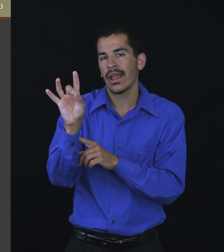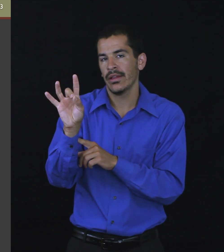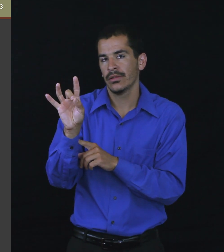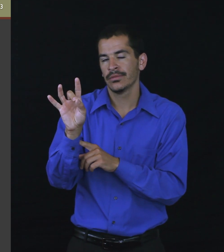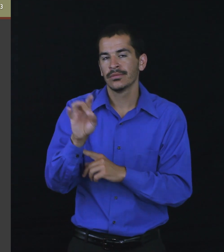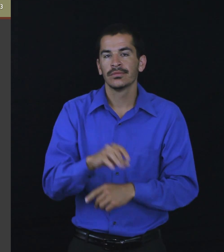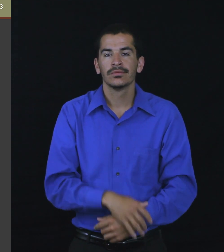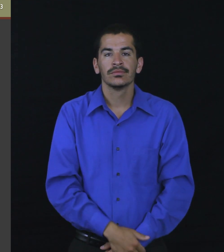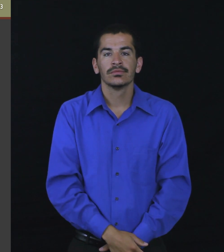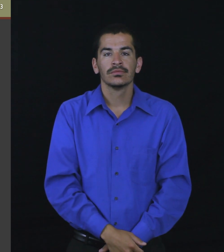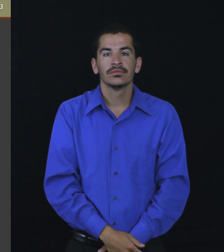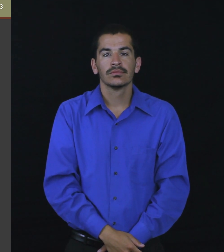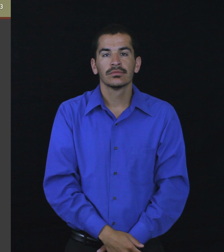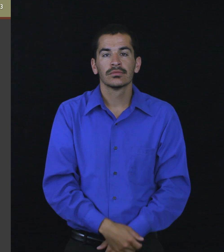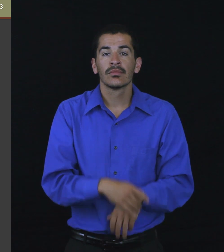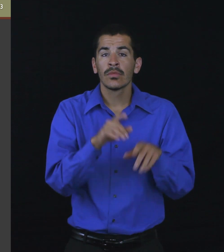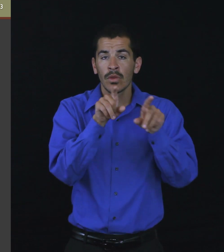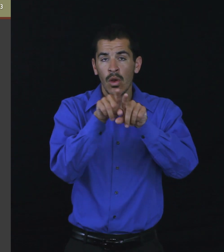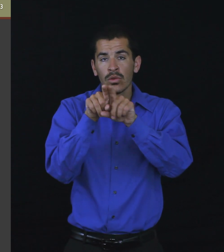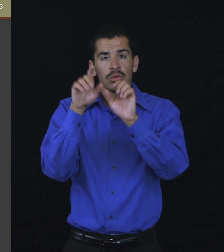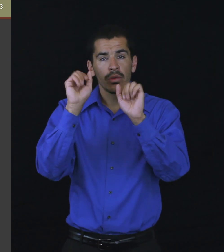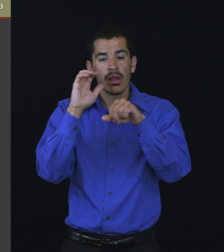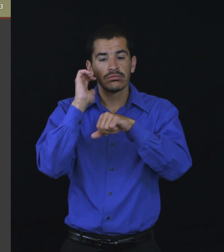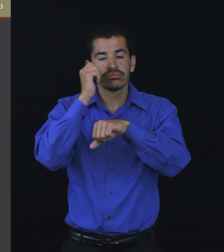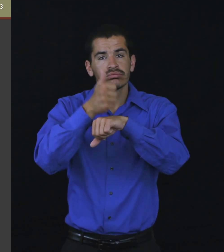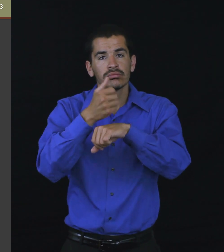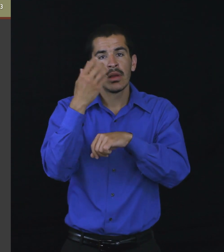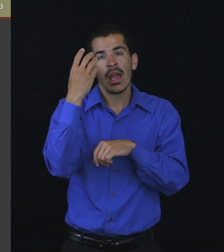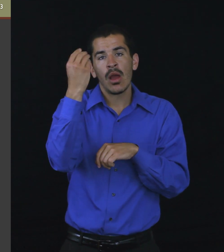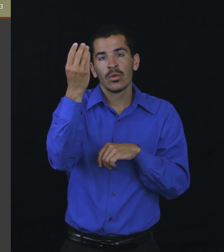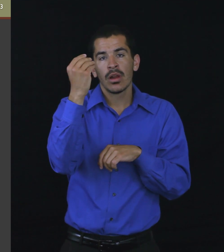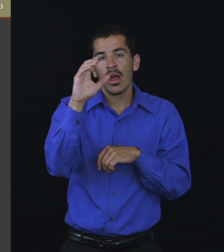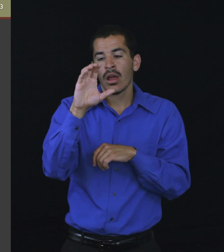It would have an outdoor courtyard space.